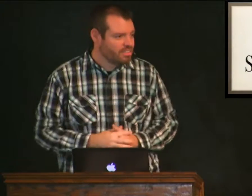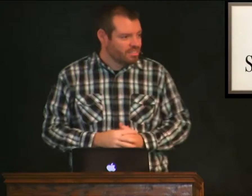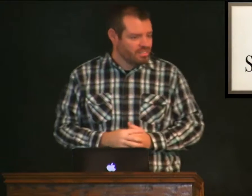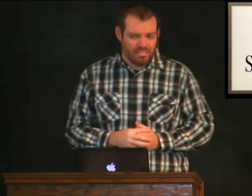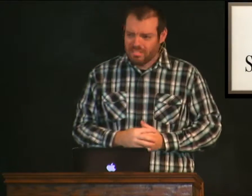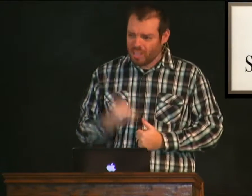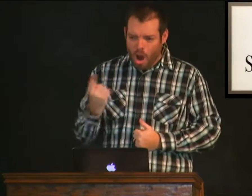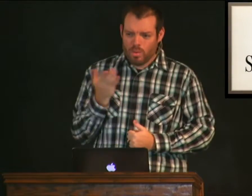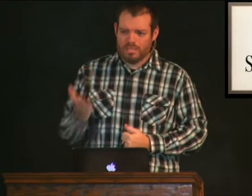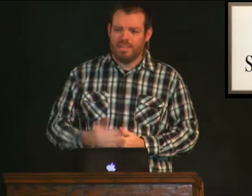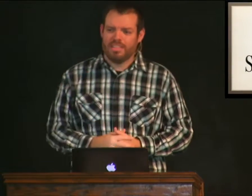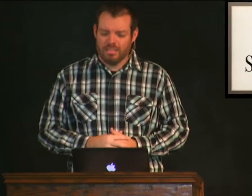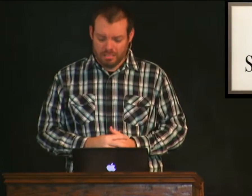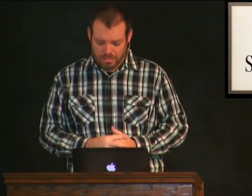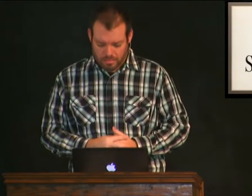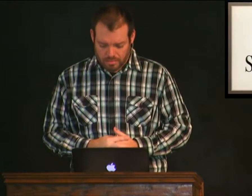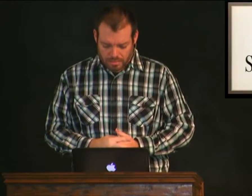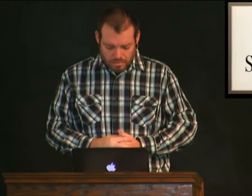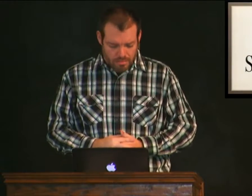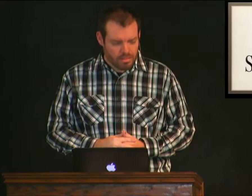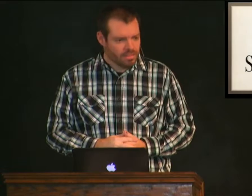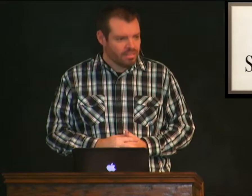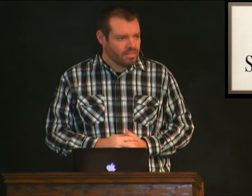Father. Always been there.